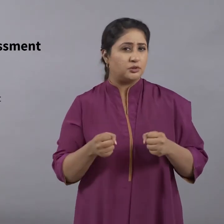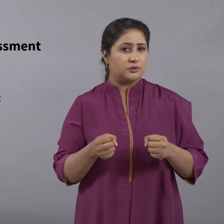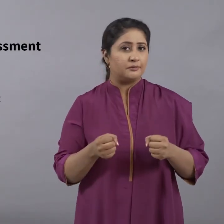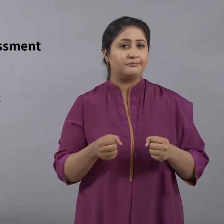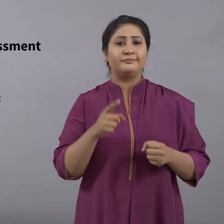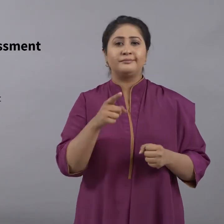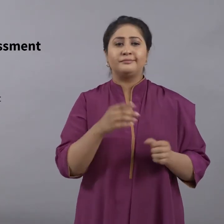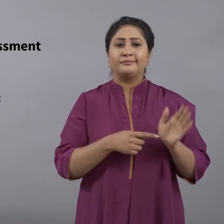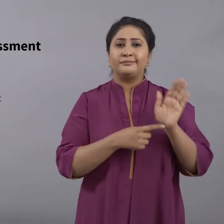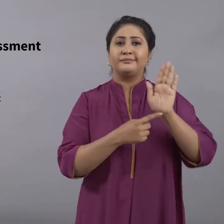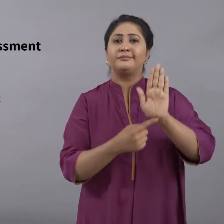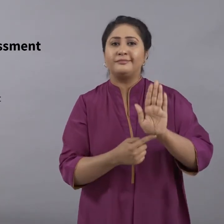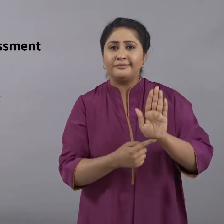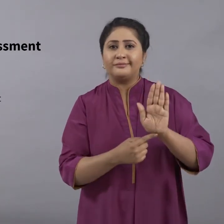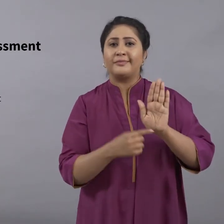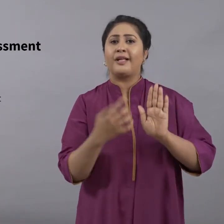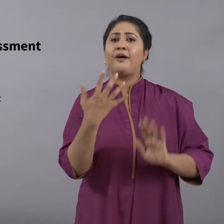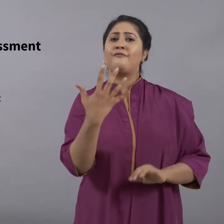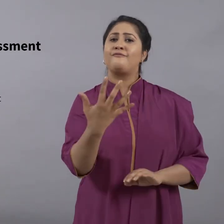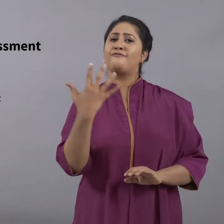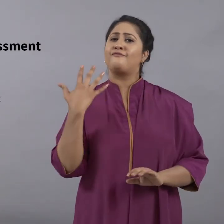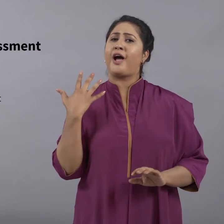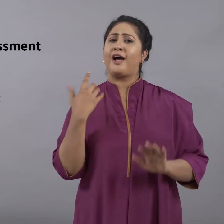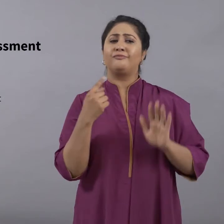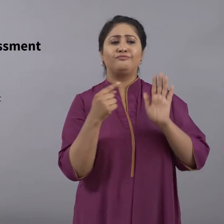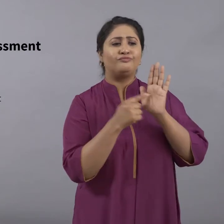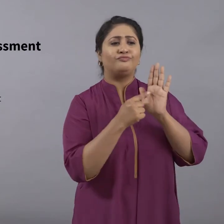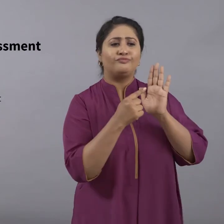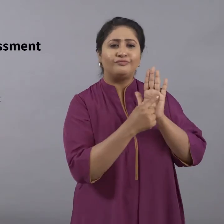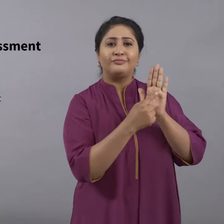point to 5 randomly chosen alphabets on the sheet.